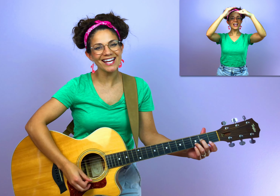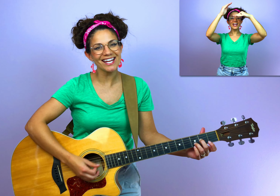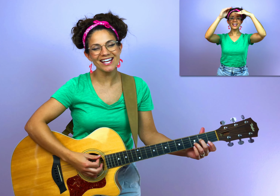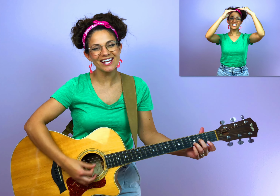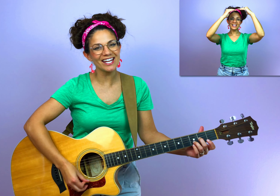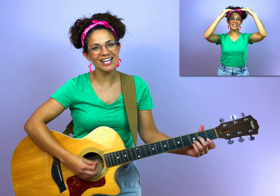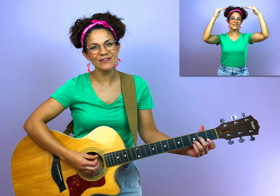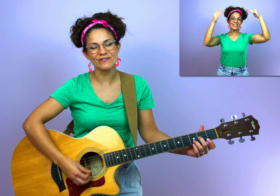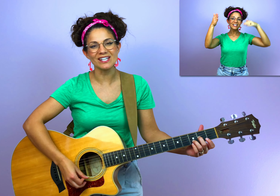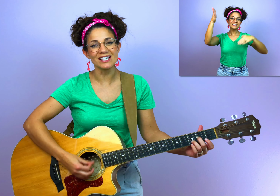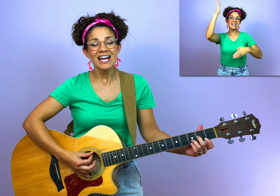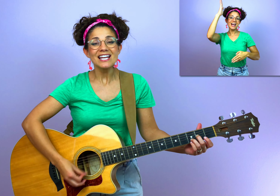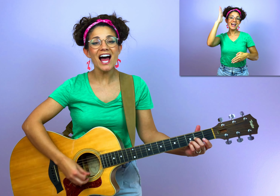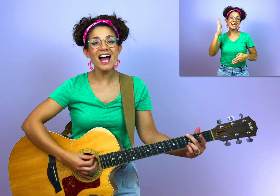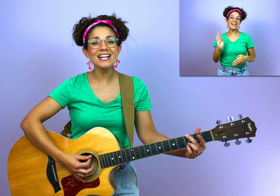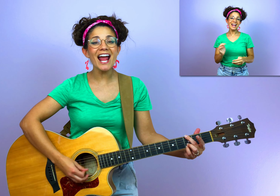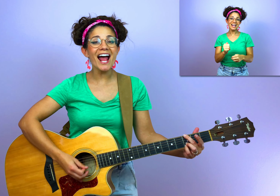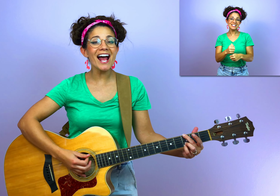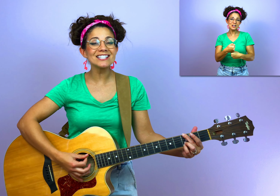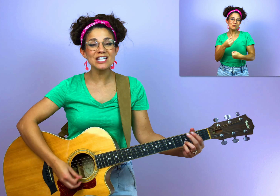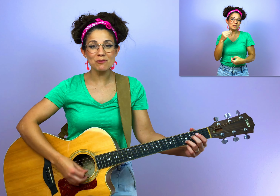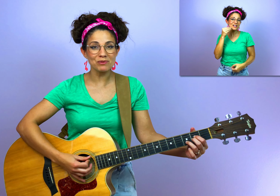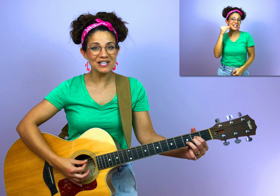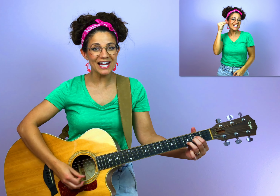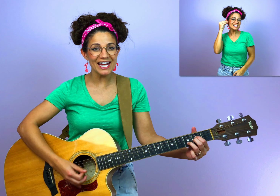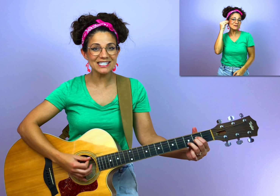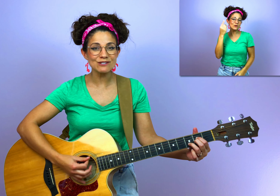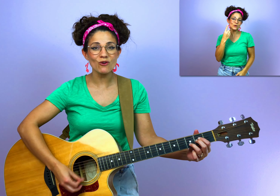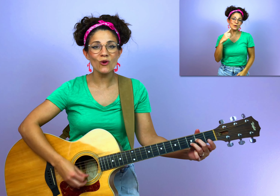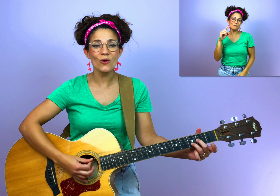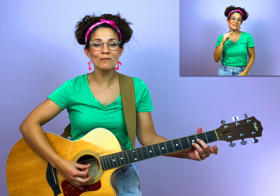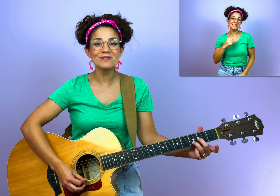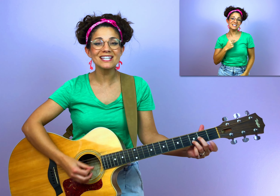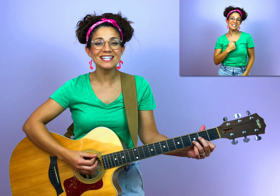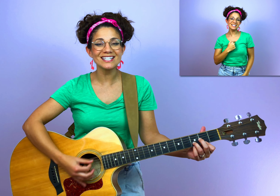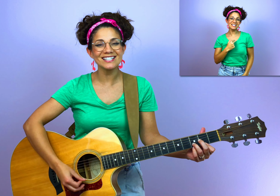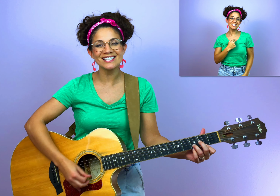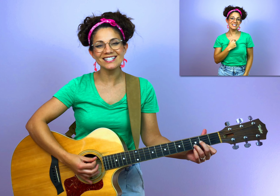heaven, God has a place for me